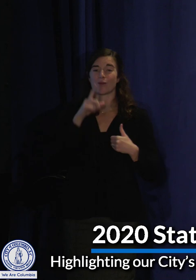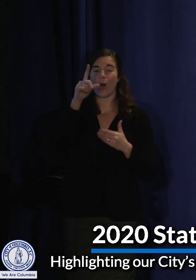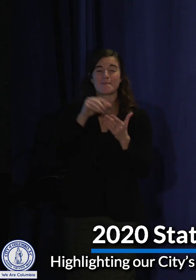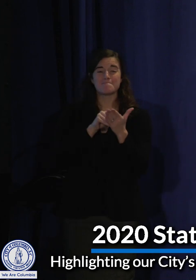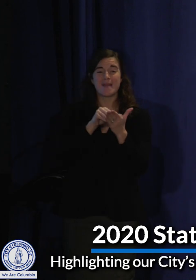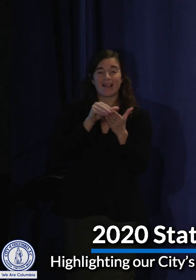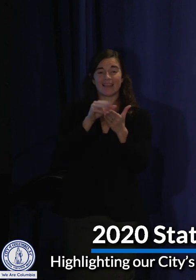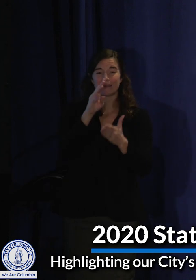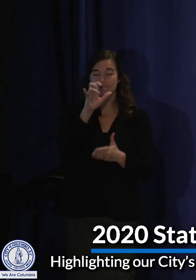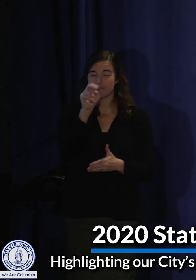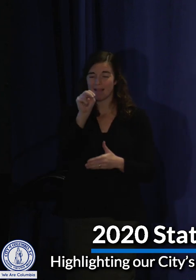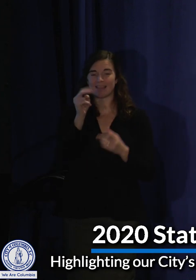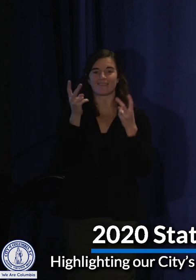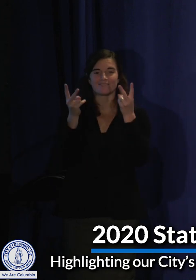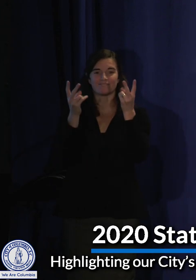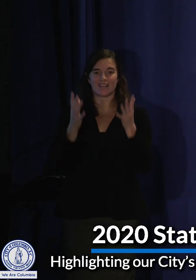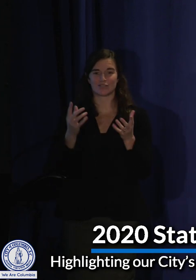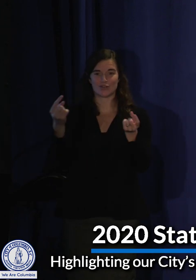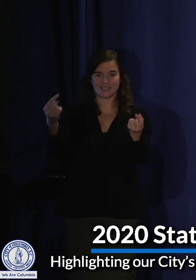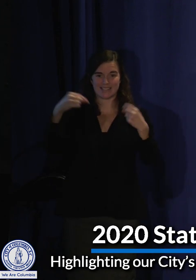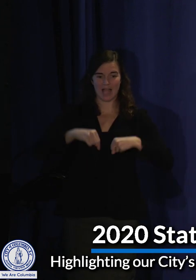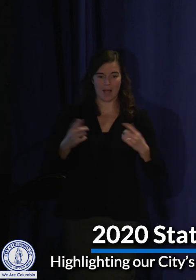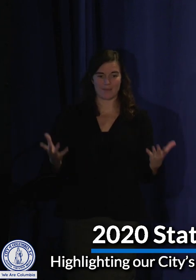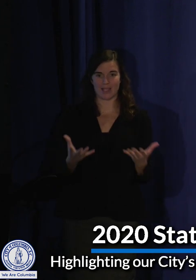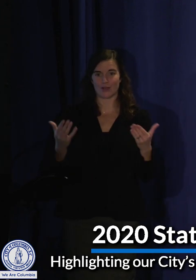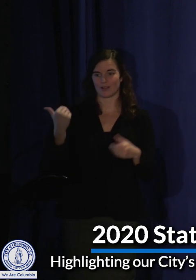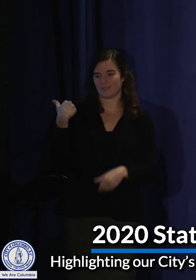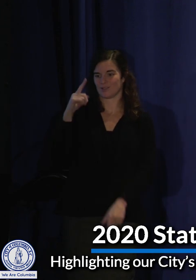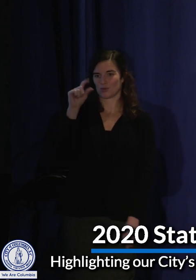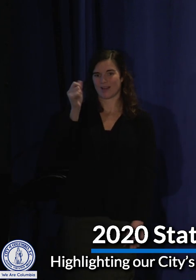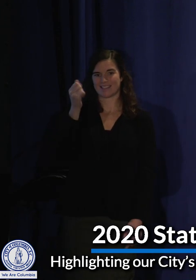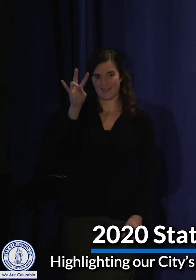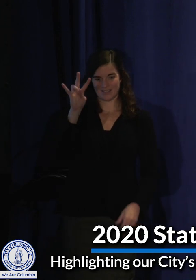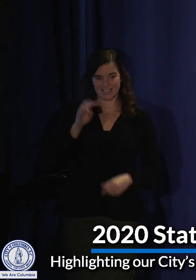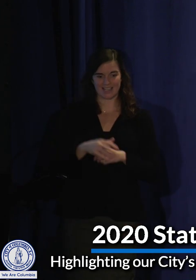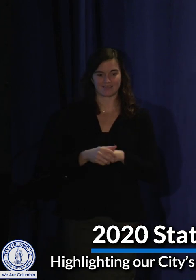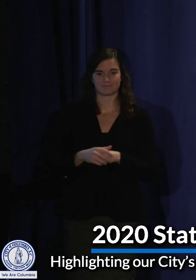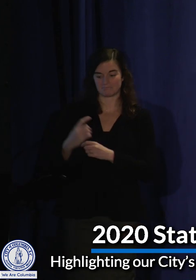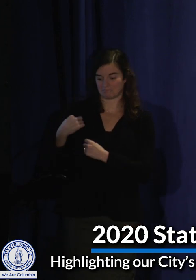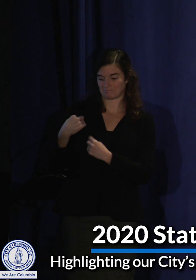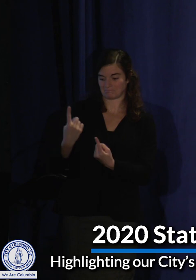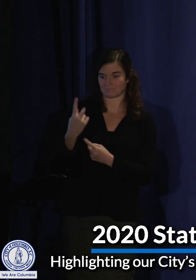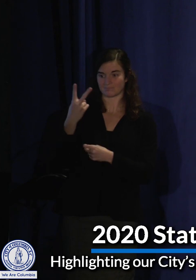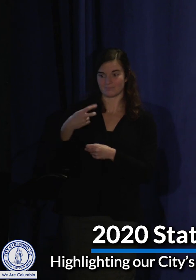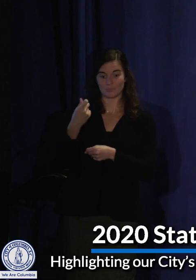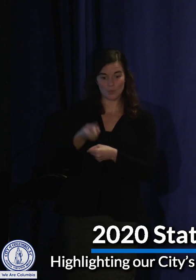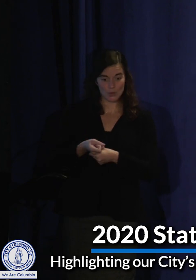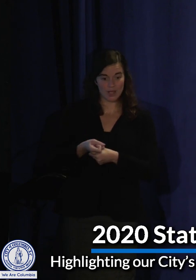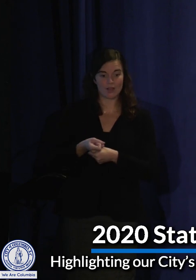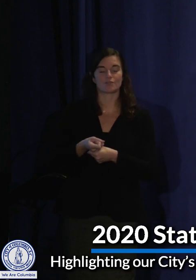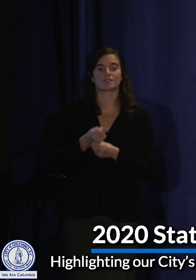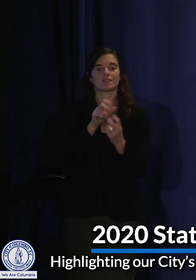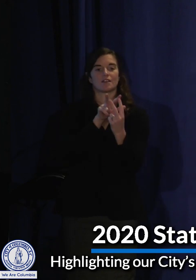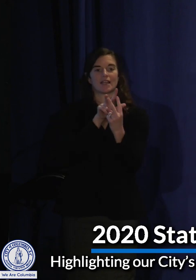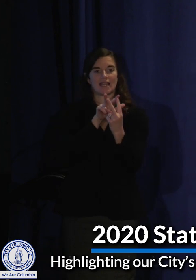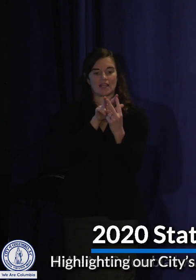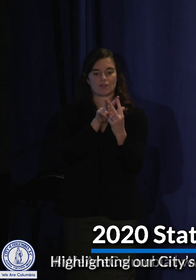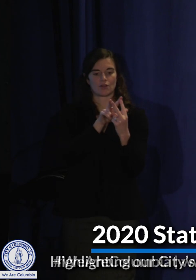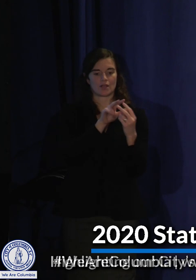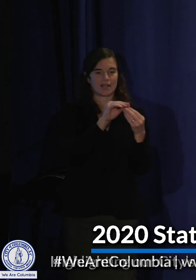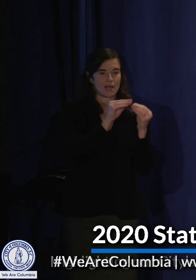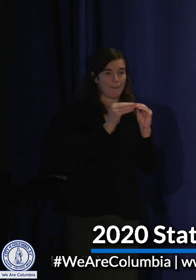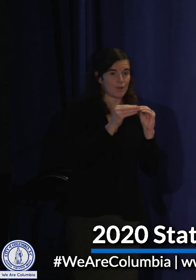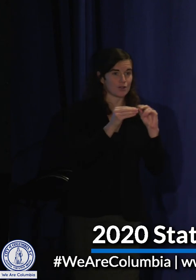region in August 21st, 2017. For the last 2 years, we've either been number